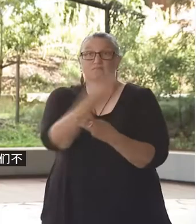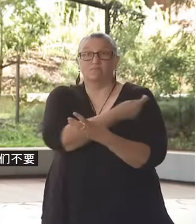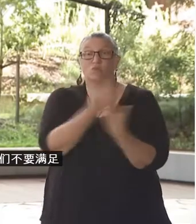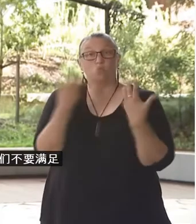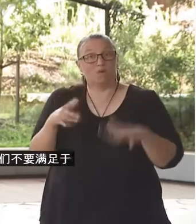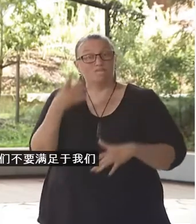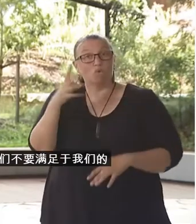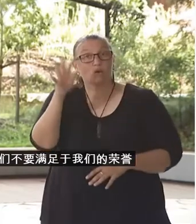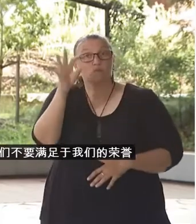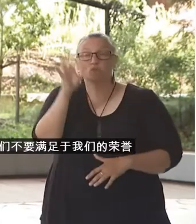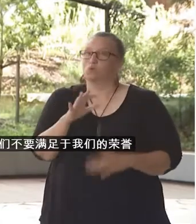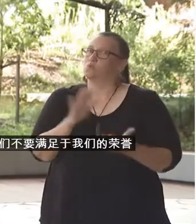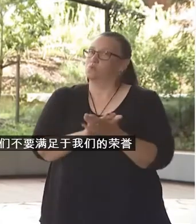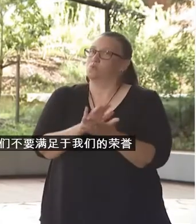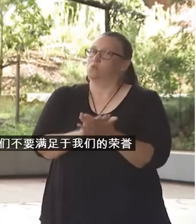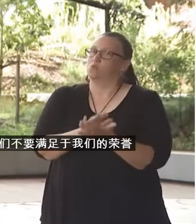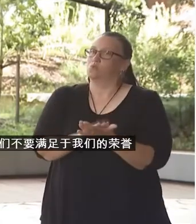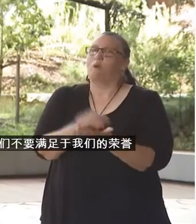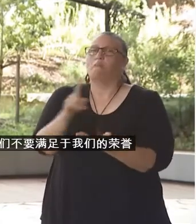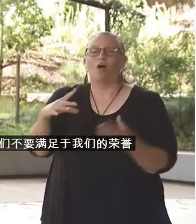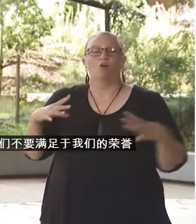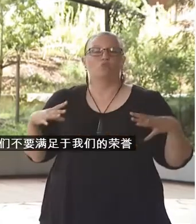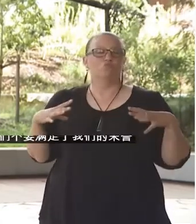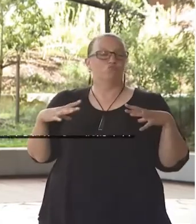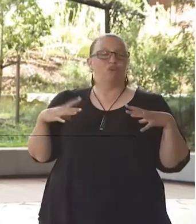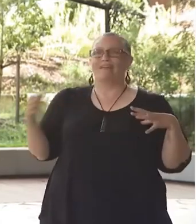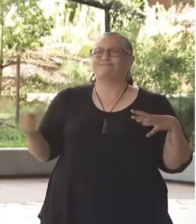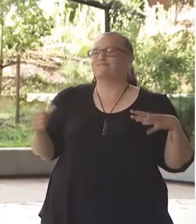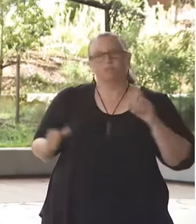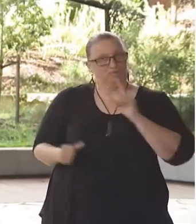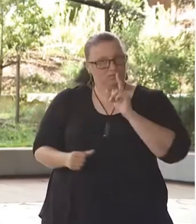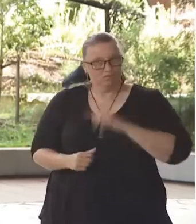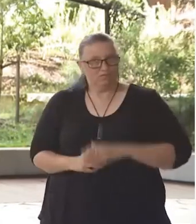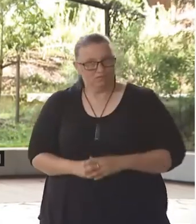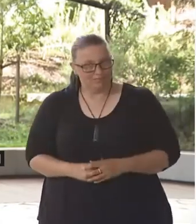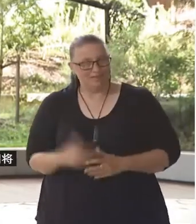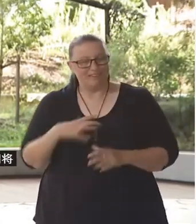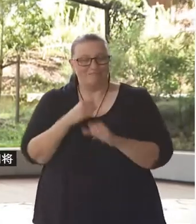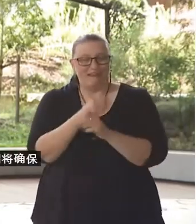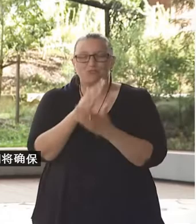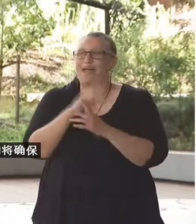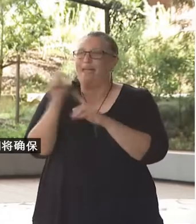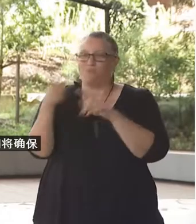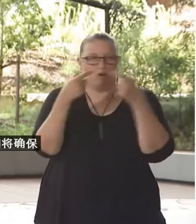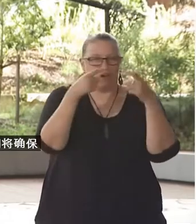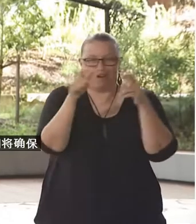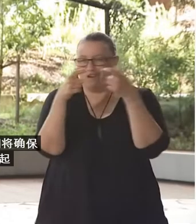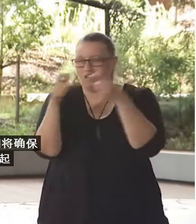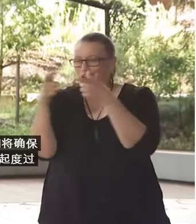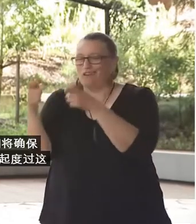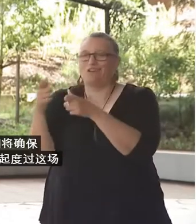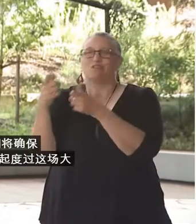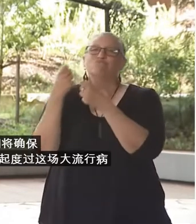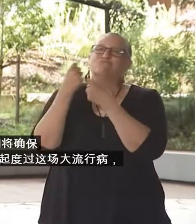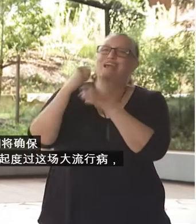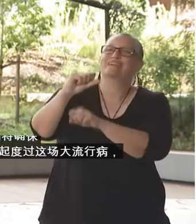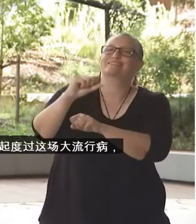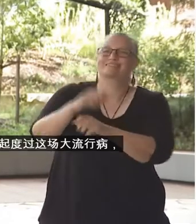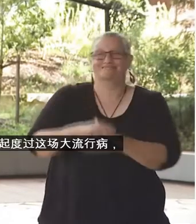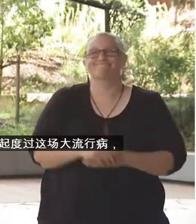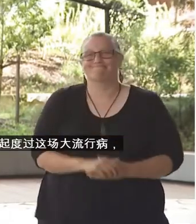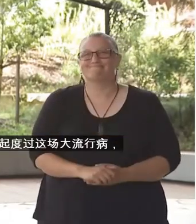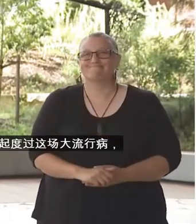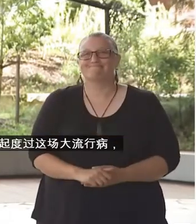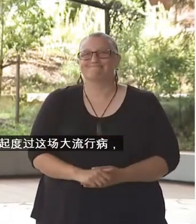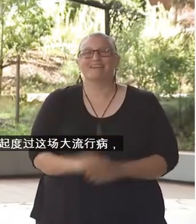not rest on our laurels. If we continue to make that effort, we'll ensure we stay safe. We'll ensure we get through this pandemic together, just like